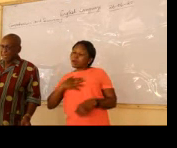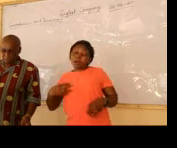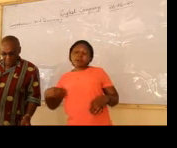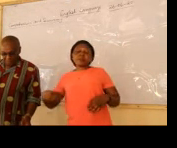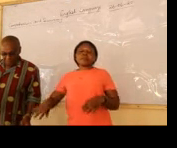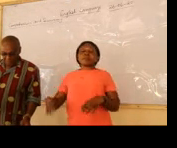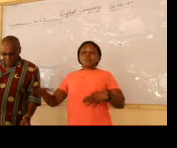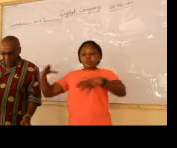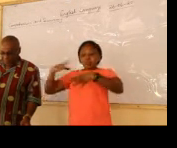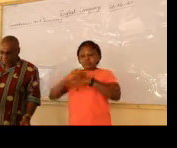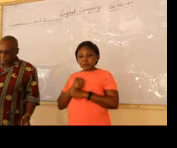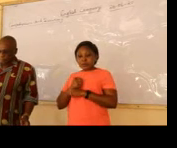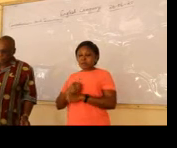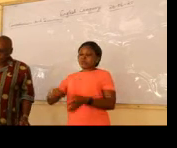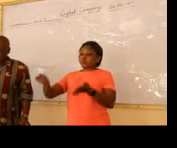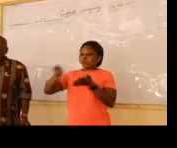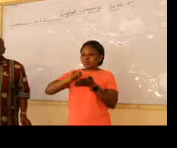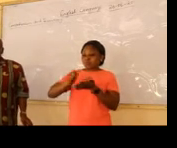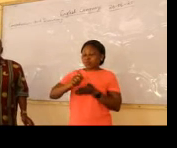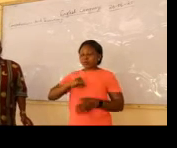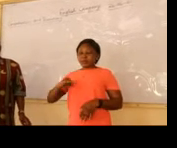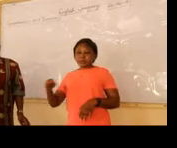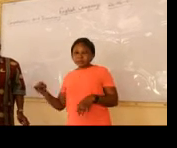be time conscious.